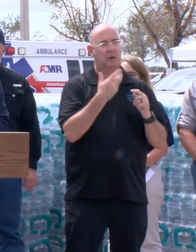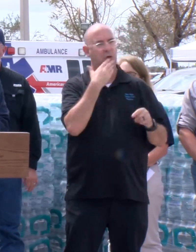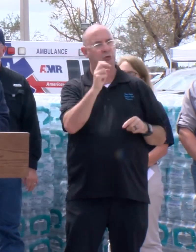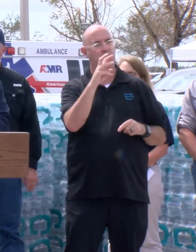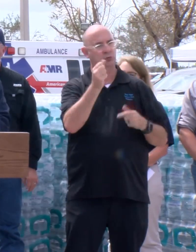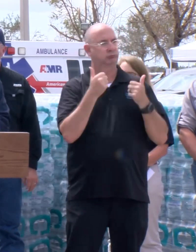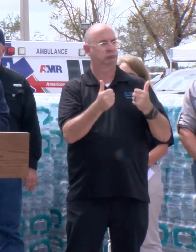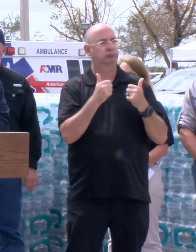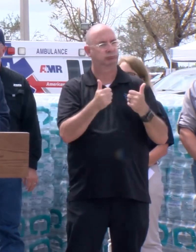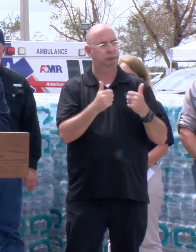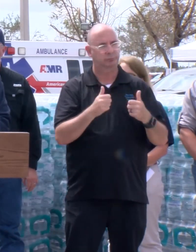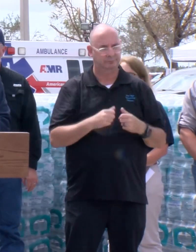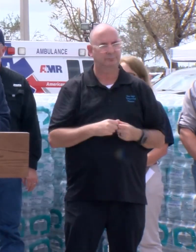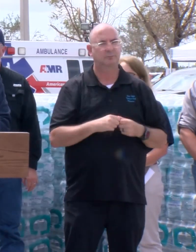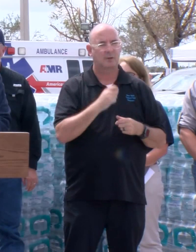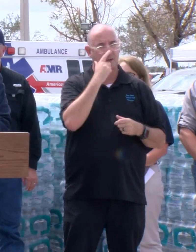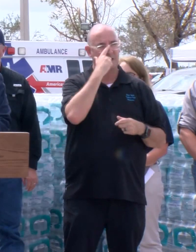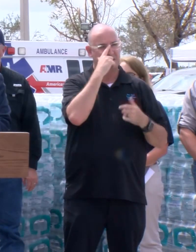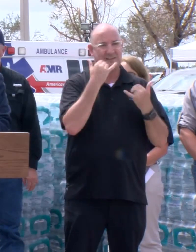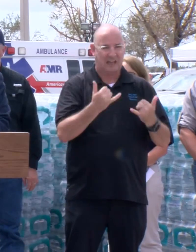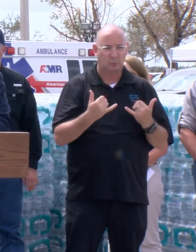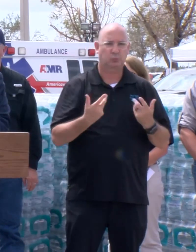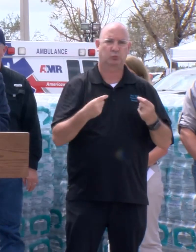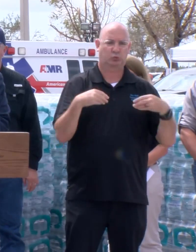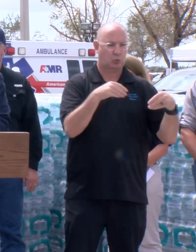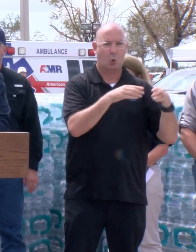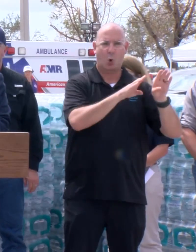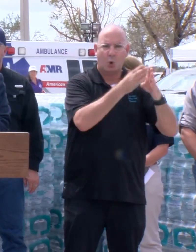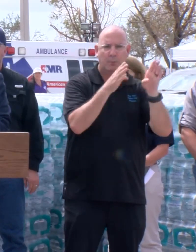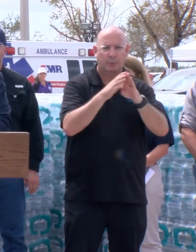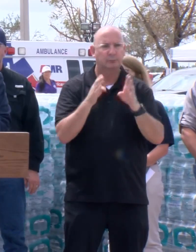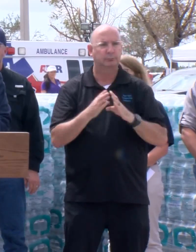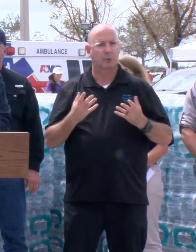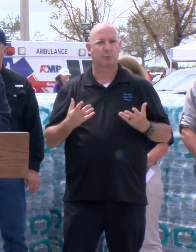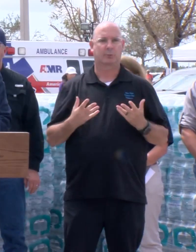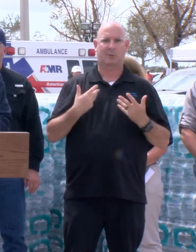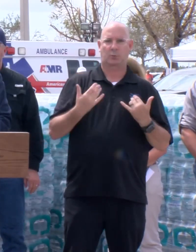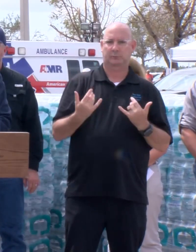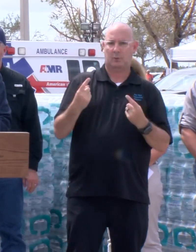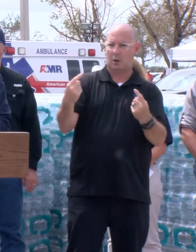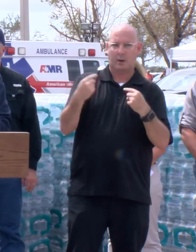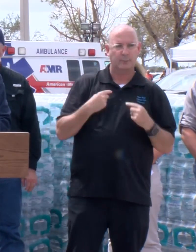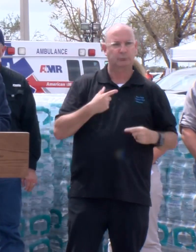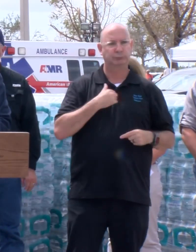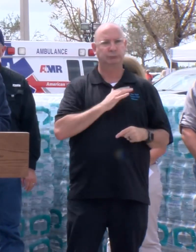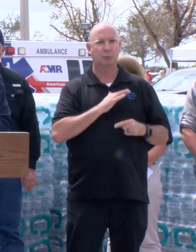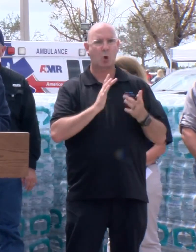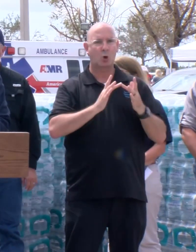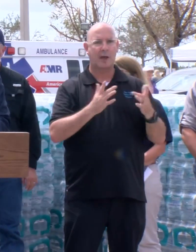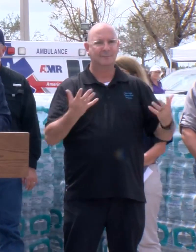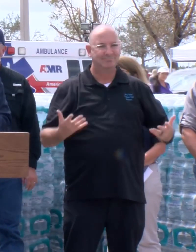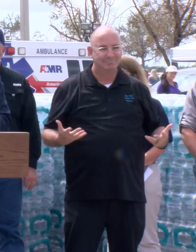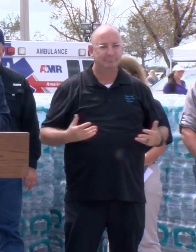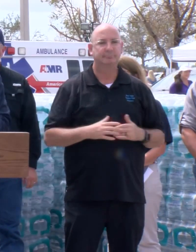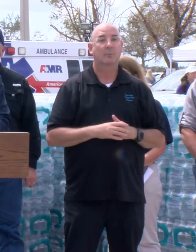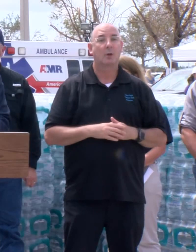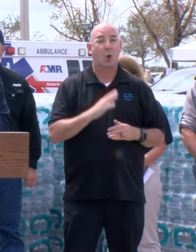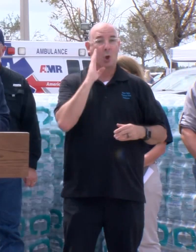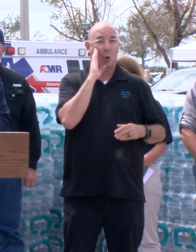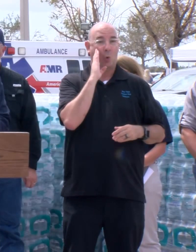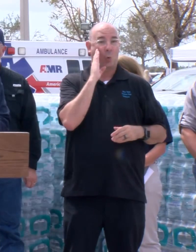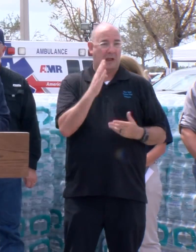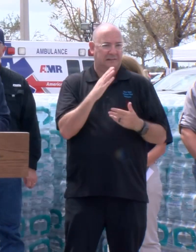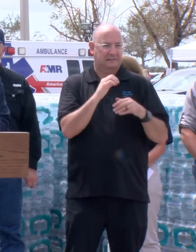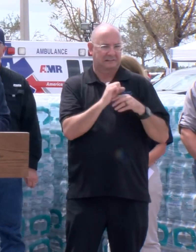the stores are open, things are starting to bounce back. So that's great, and we will put resources where they're needed, but it's